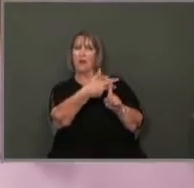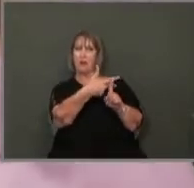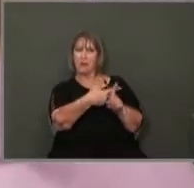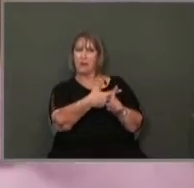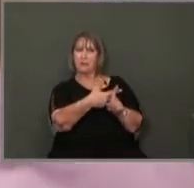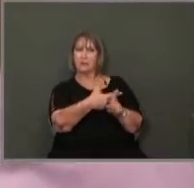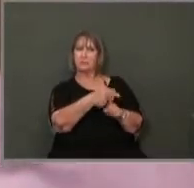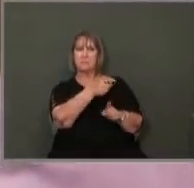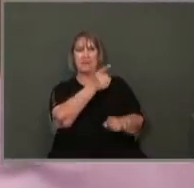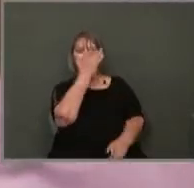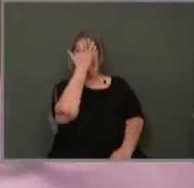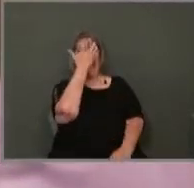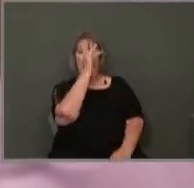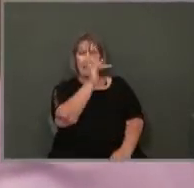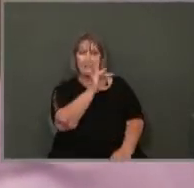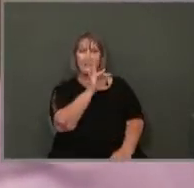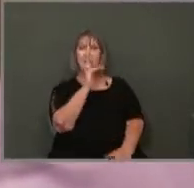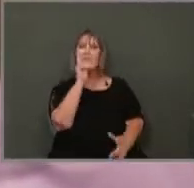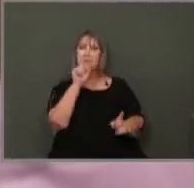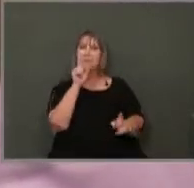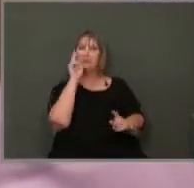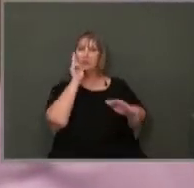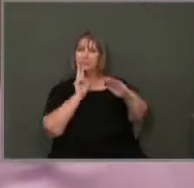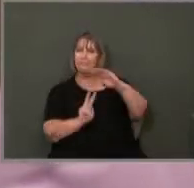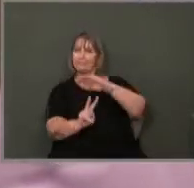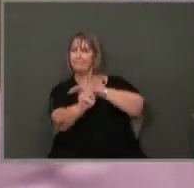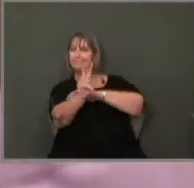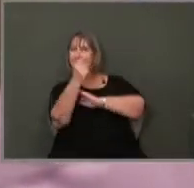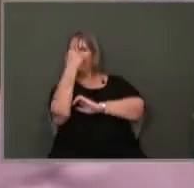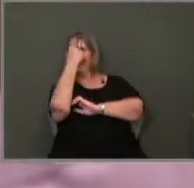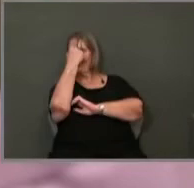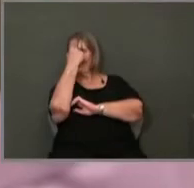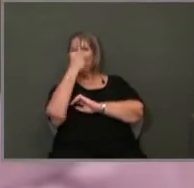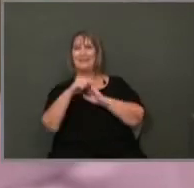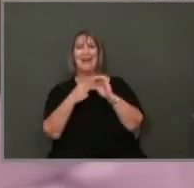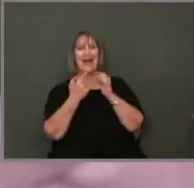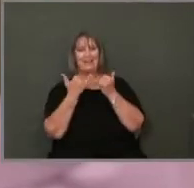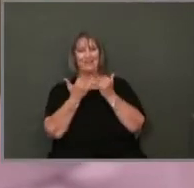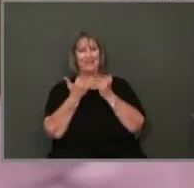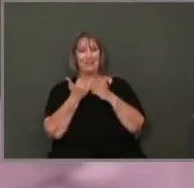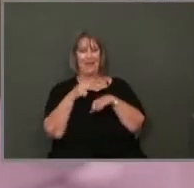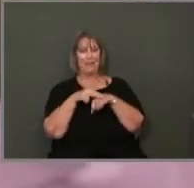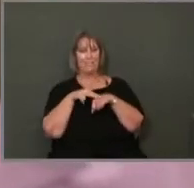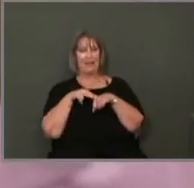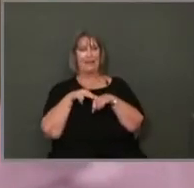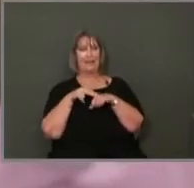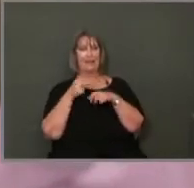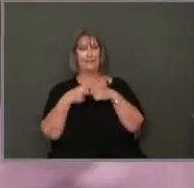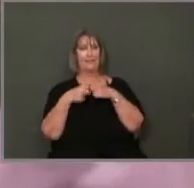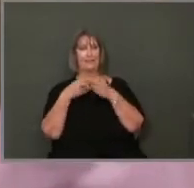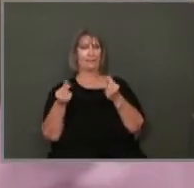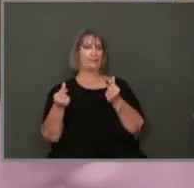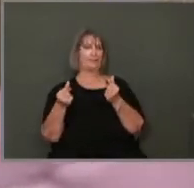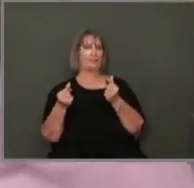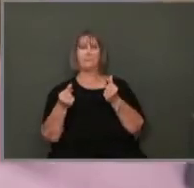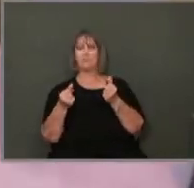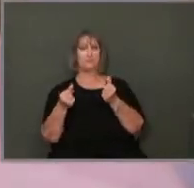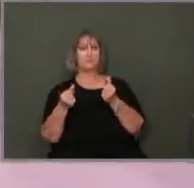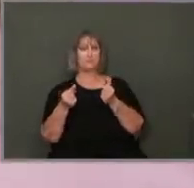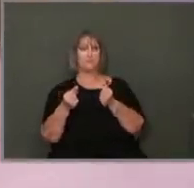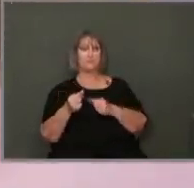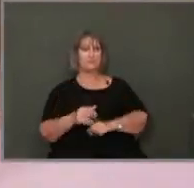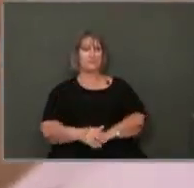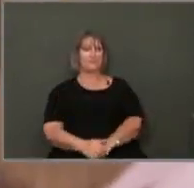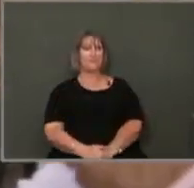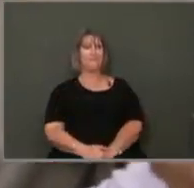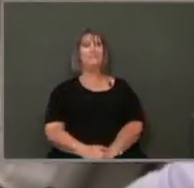that are intelligent and looking to the future. Thank you so much. Not quick fixes with a Band-Aid. Well, the nice thing about tonight's meeting is that